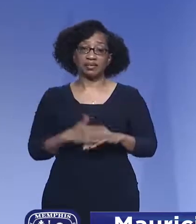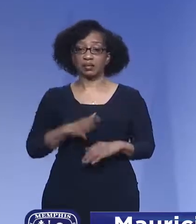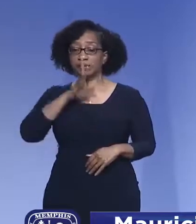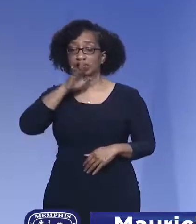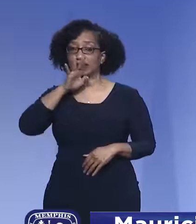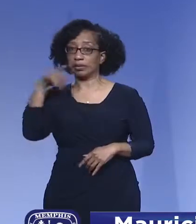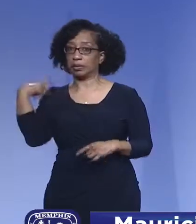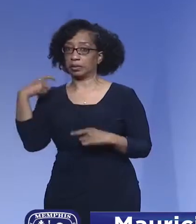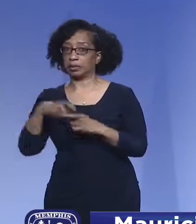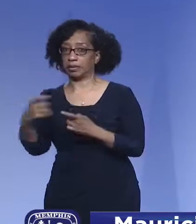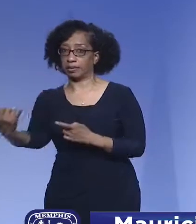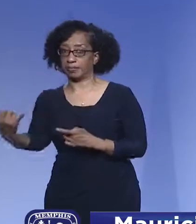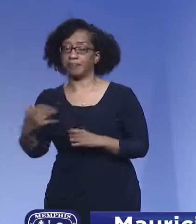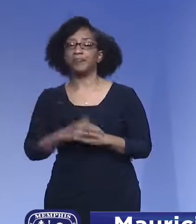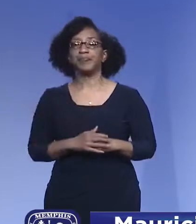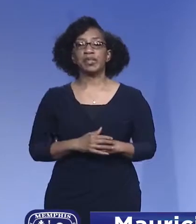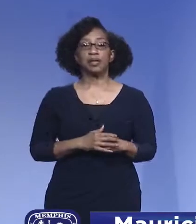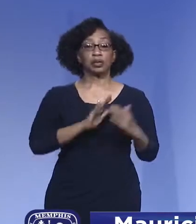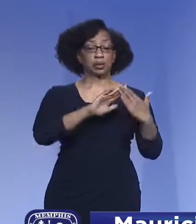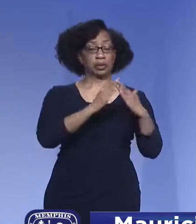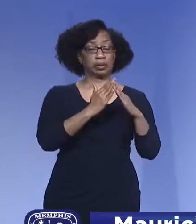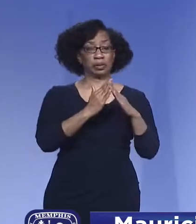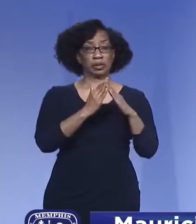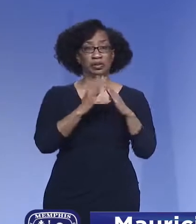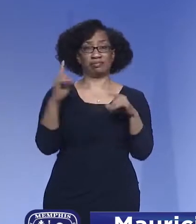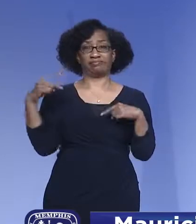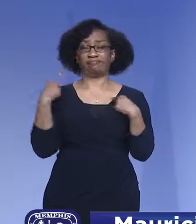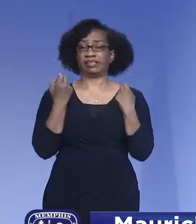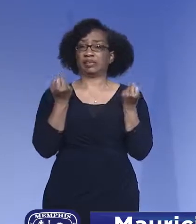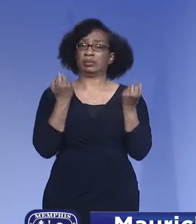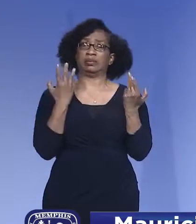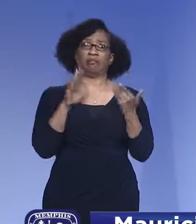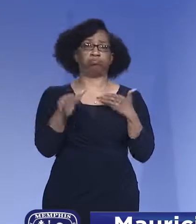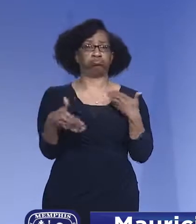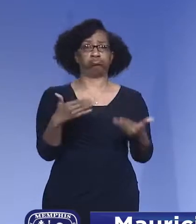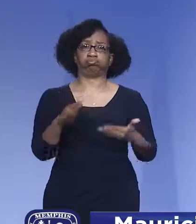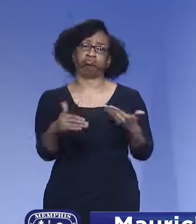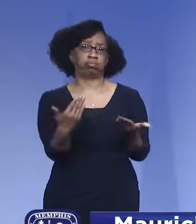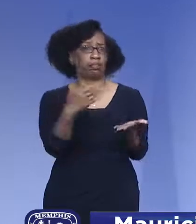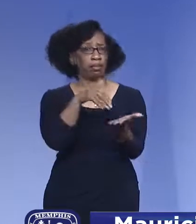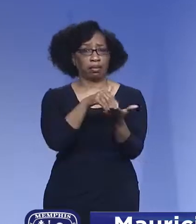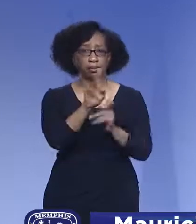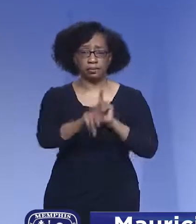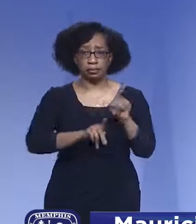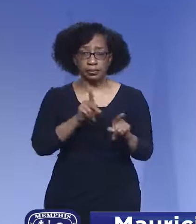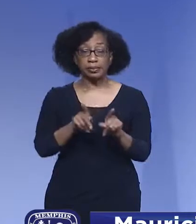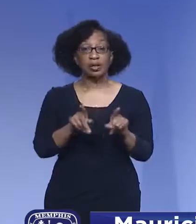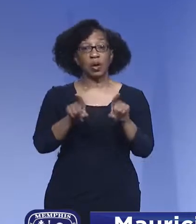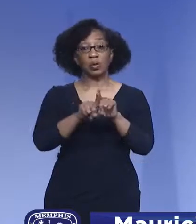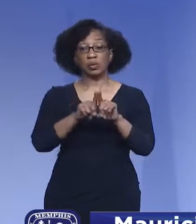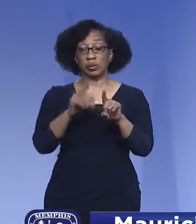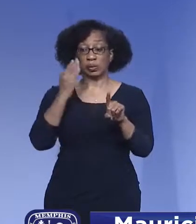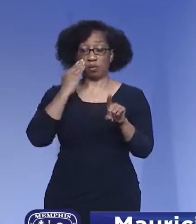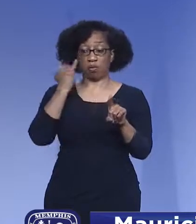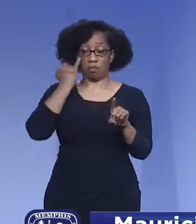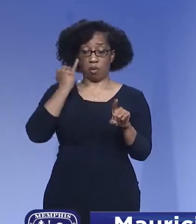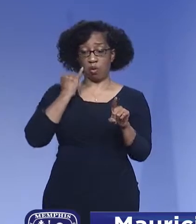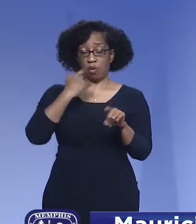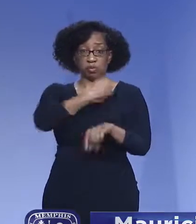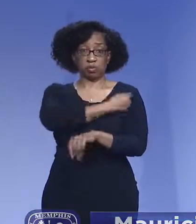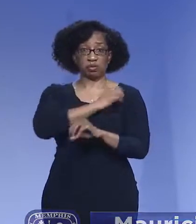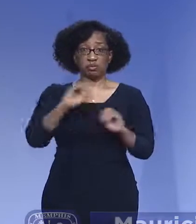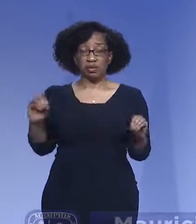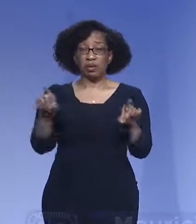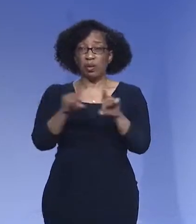nos quita la vida. So our community has lost thousands of people. And not only that, we know all the consequences. We know that we have lost